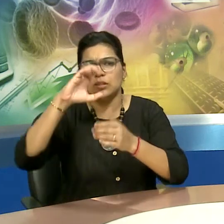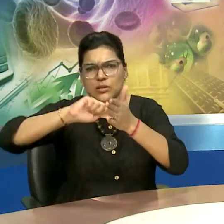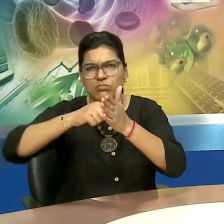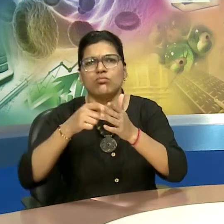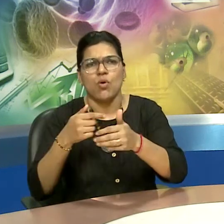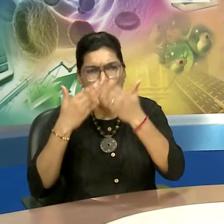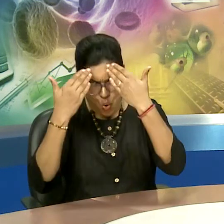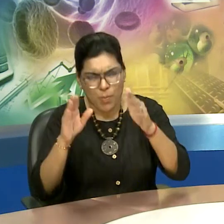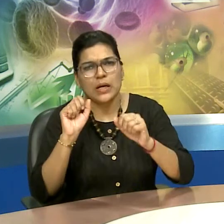important